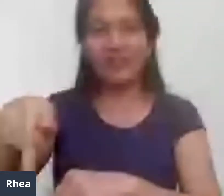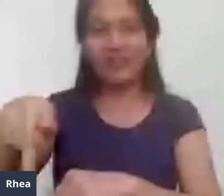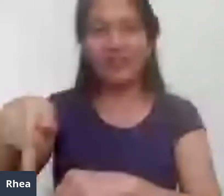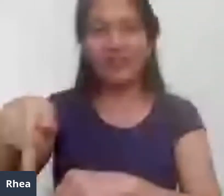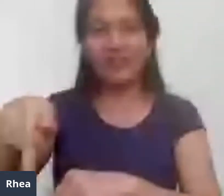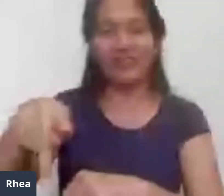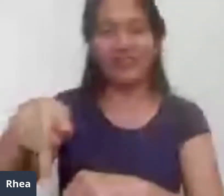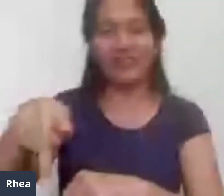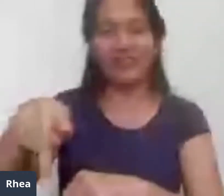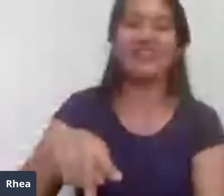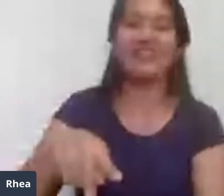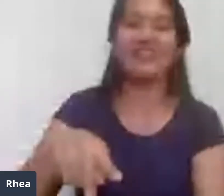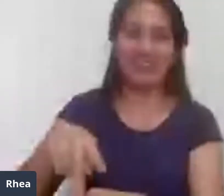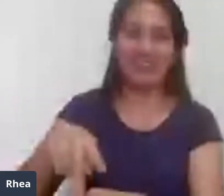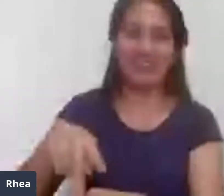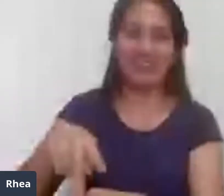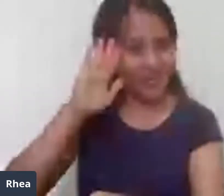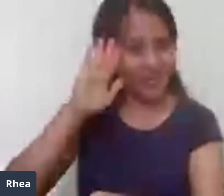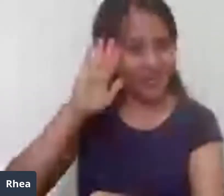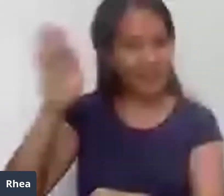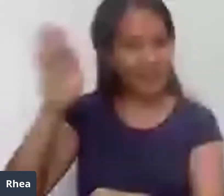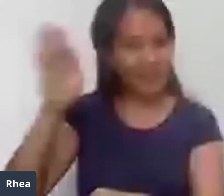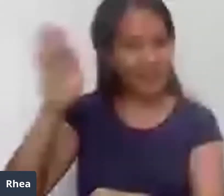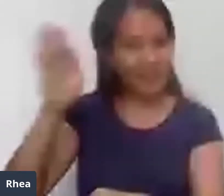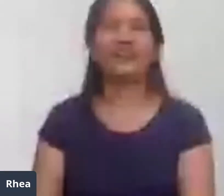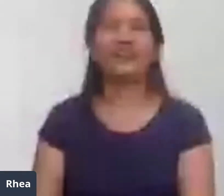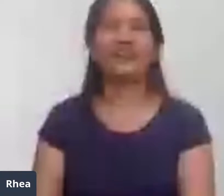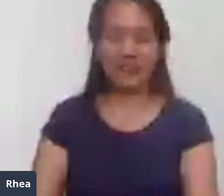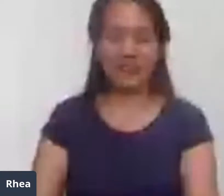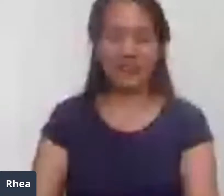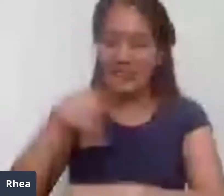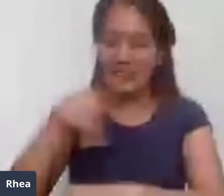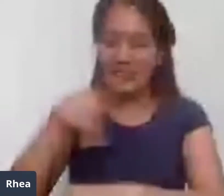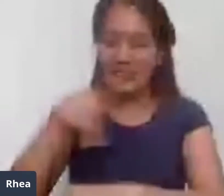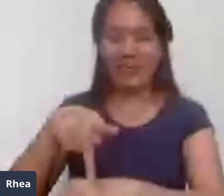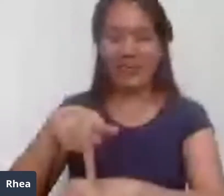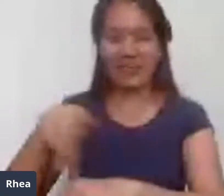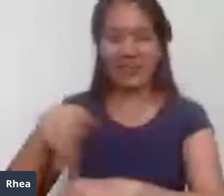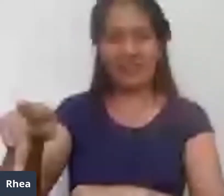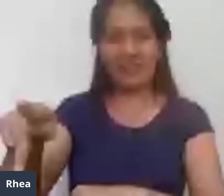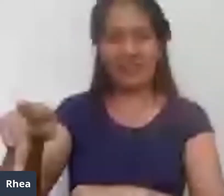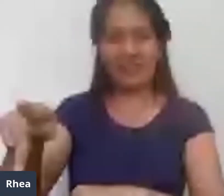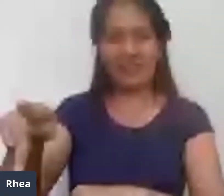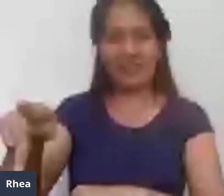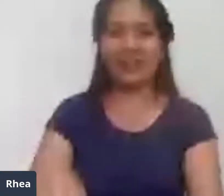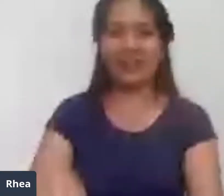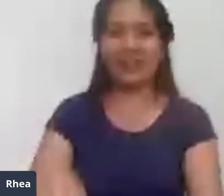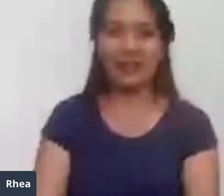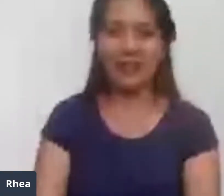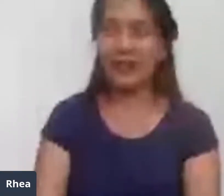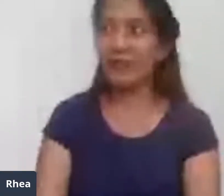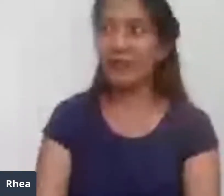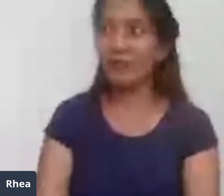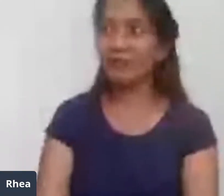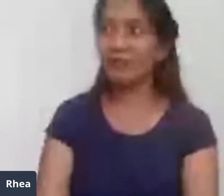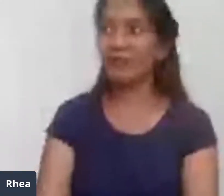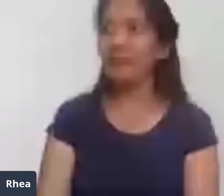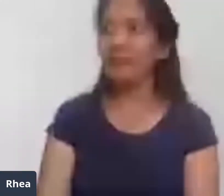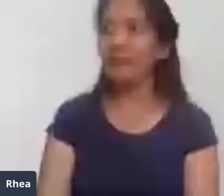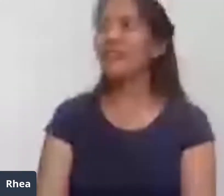Good afternoon po. Hi. Those are principals.